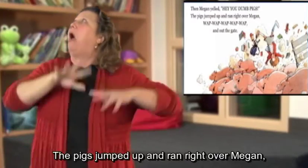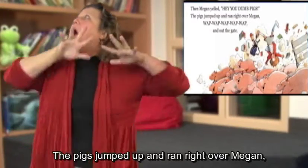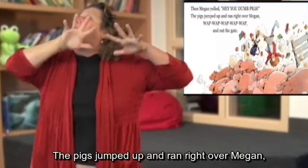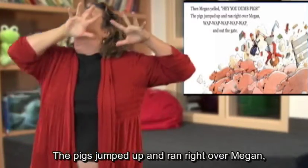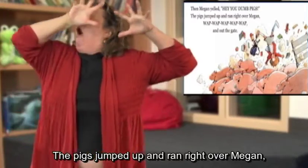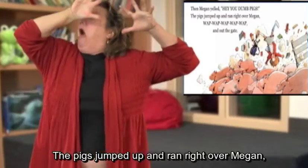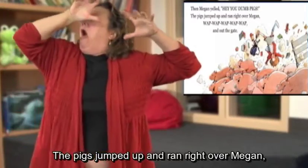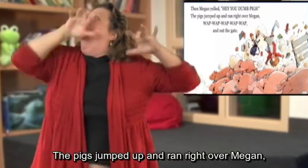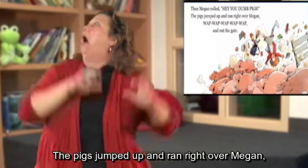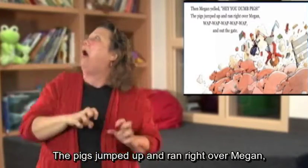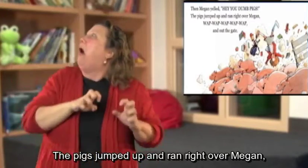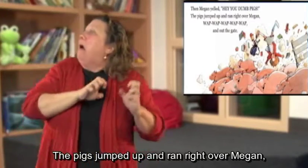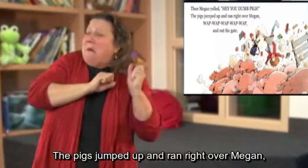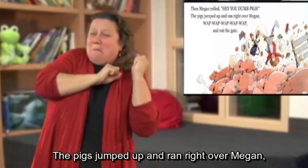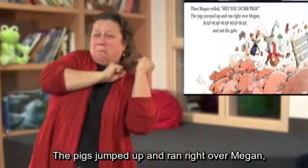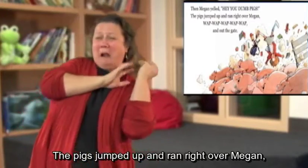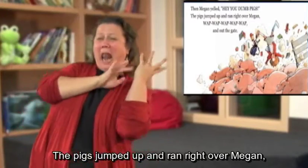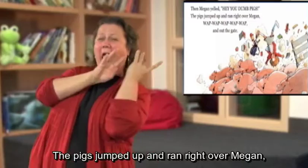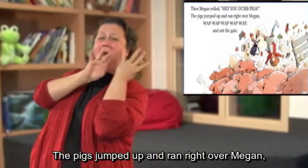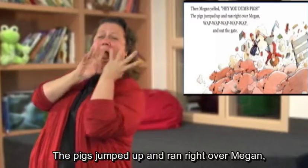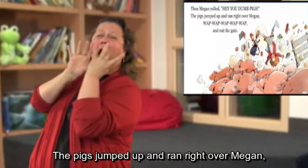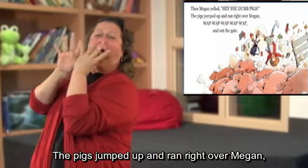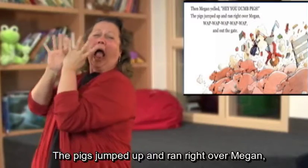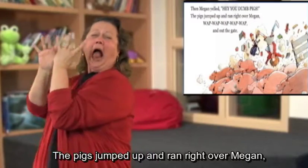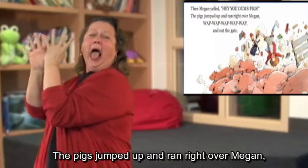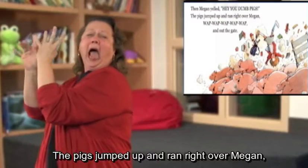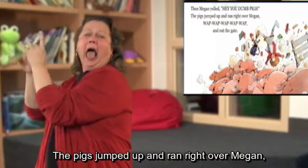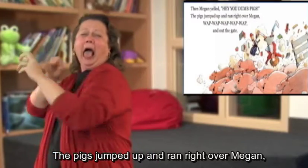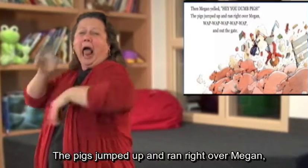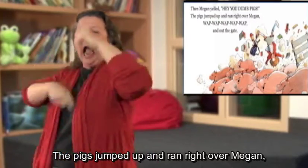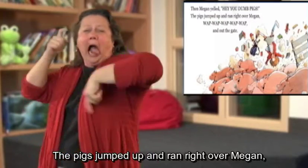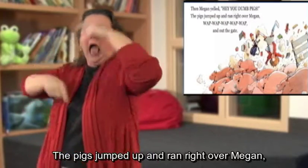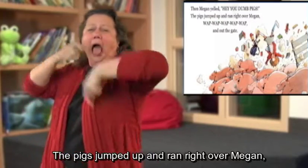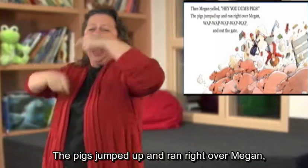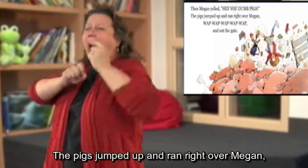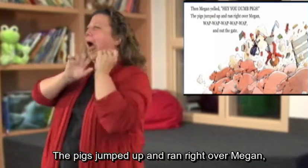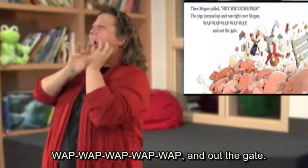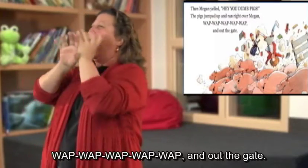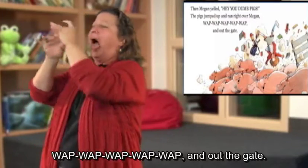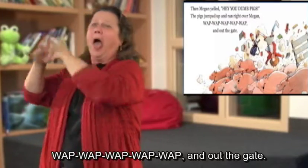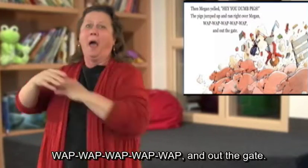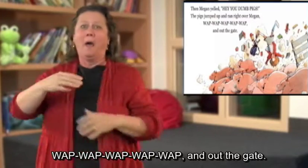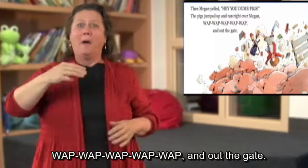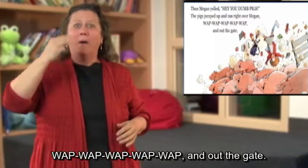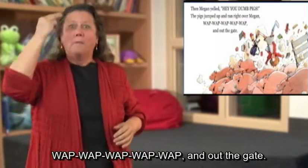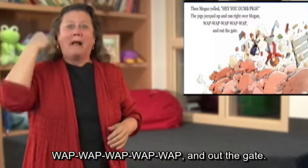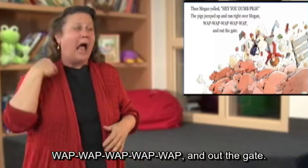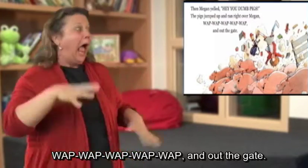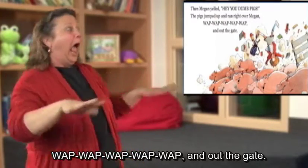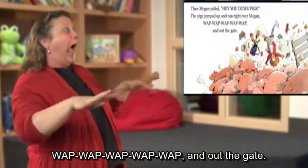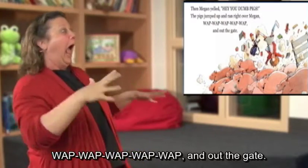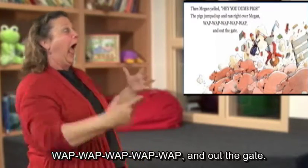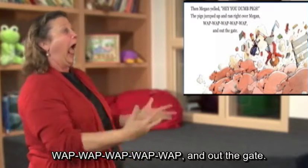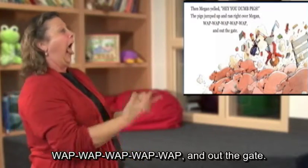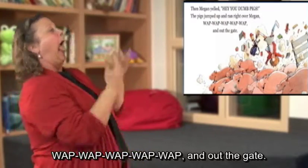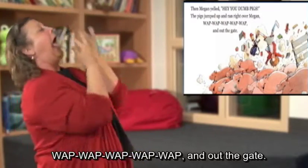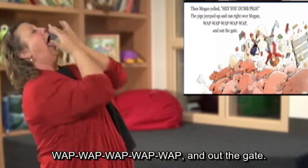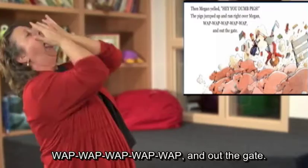The pigs jumped up and ran right over Megan. Wop, wop, wop, wop, wop, and out the